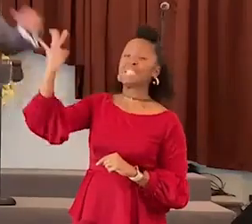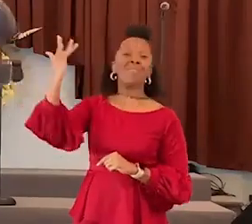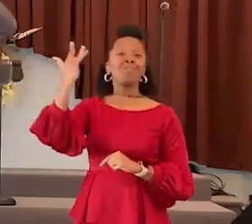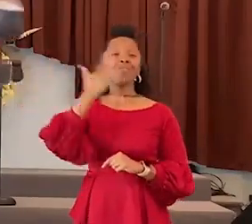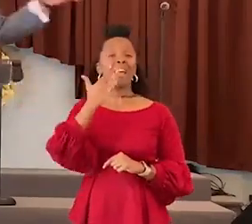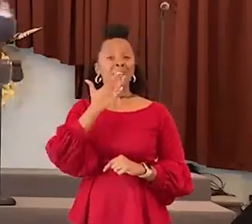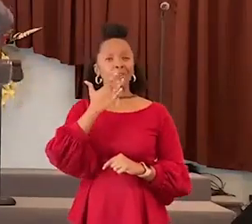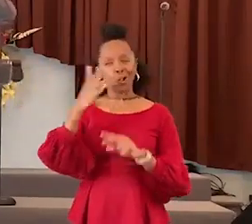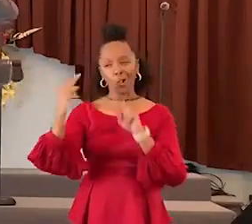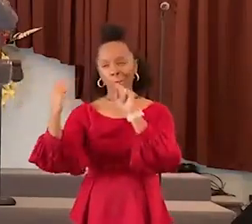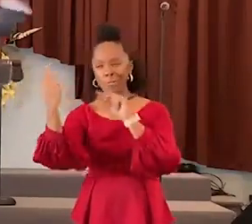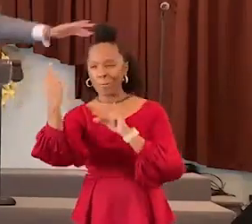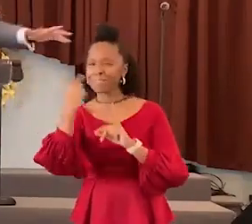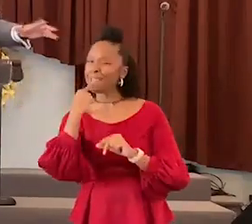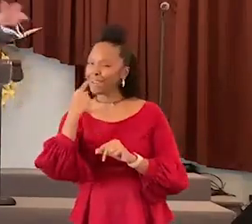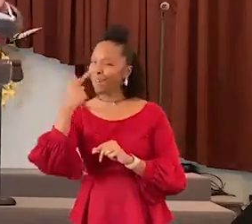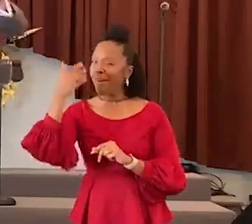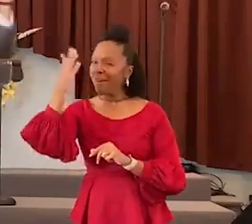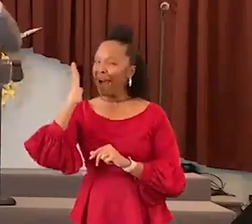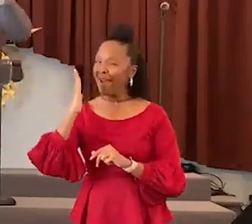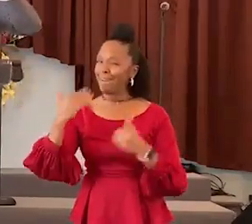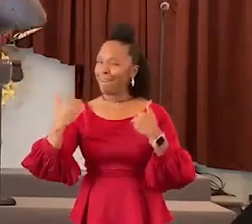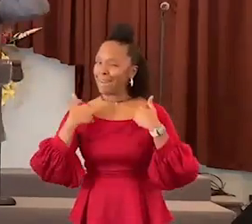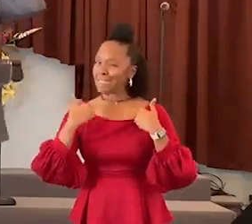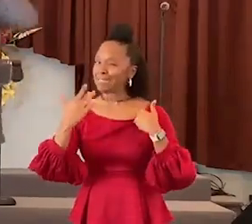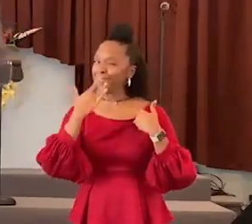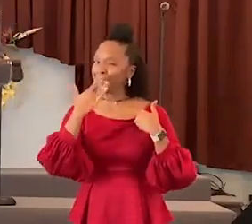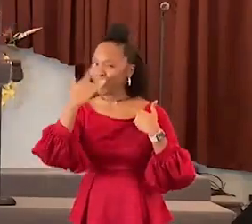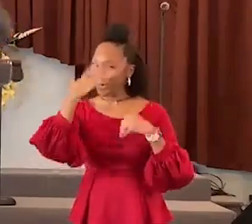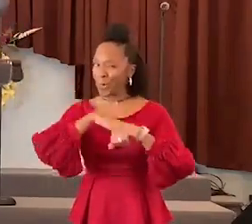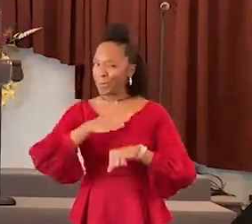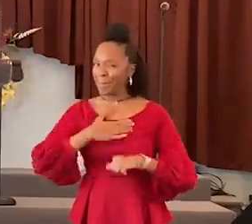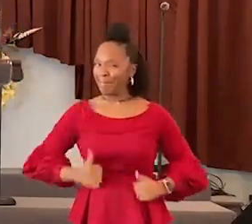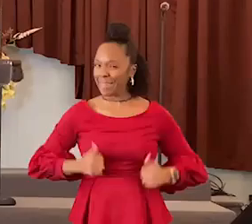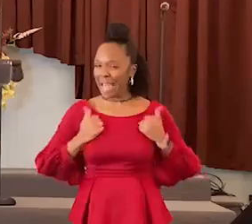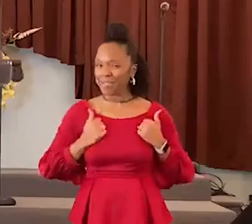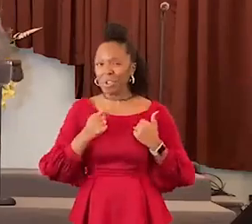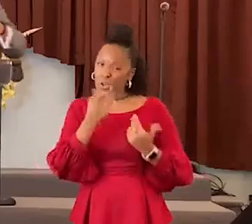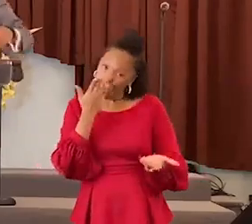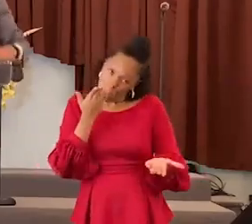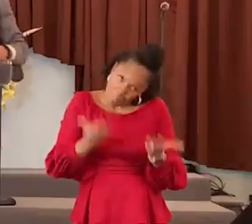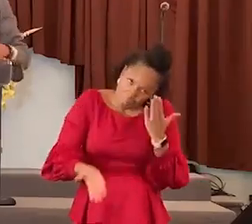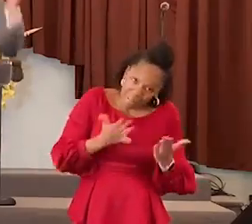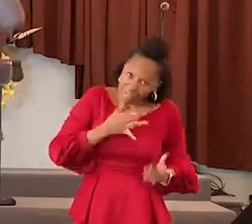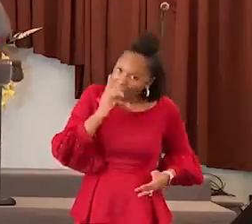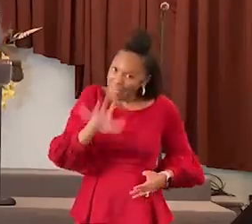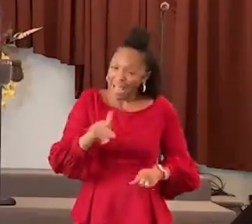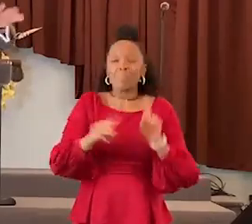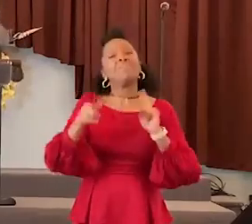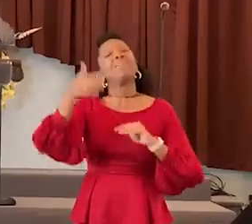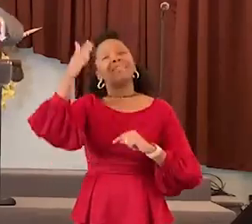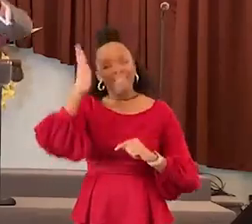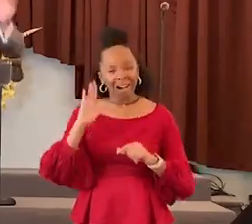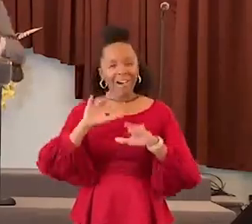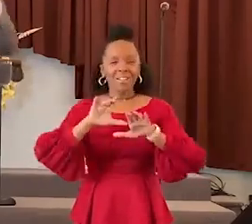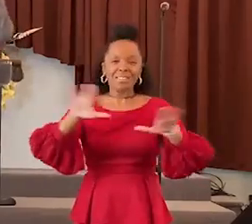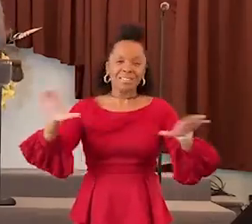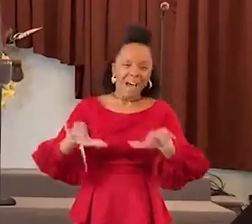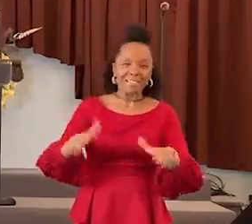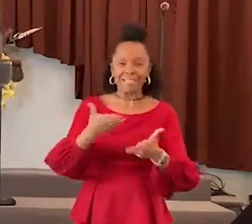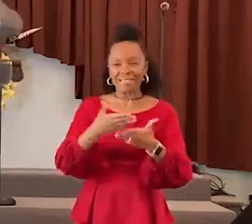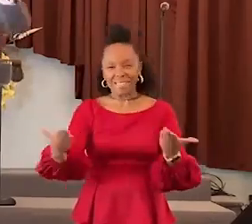I know that you don't like me, but I'm God's favorite. You may know you can't stand me, but I'm God's favorite. And God does things